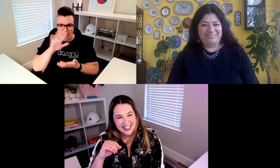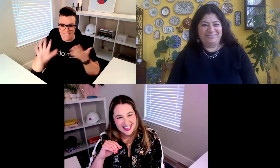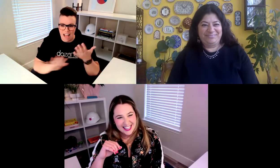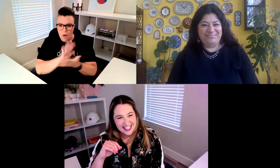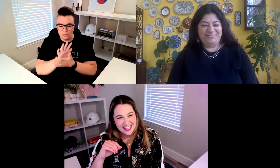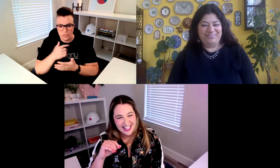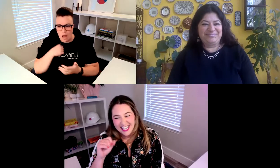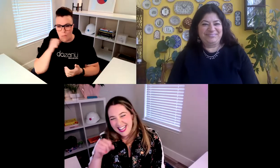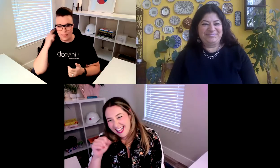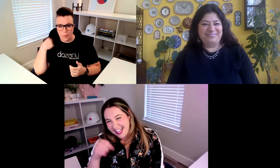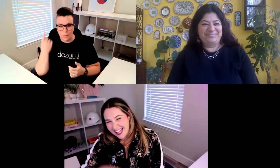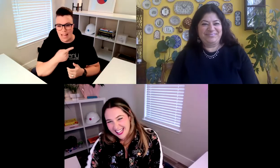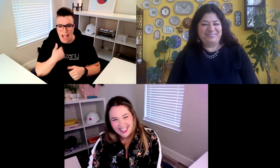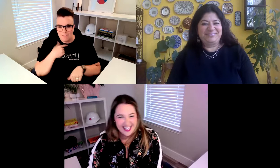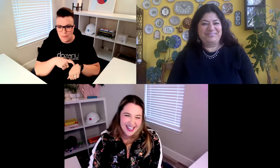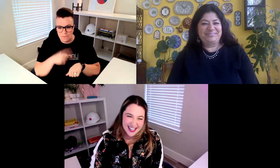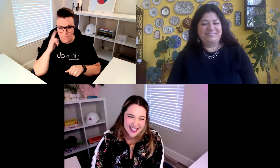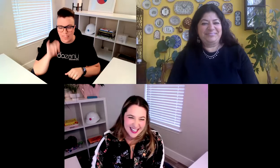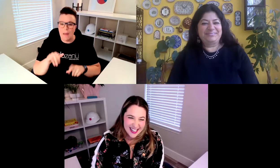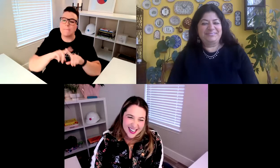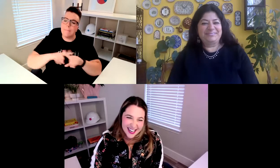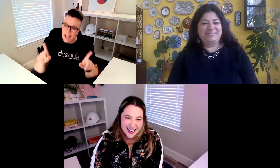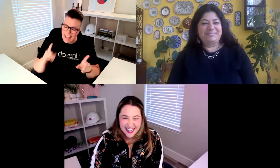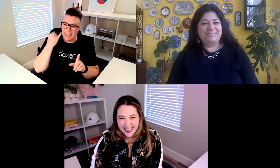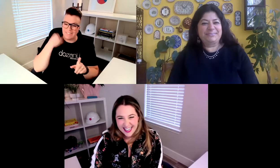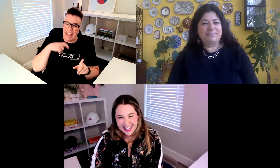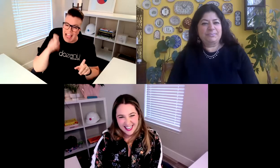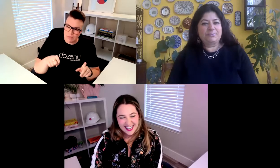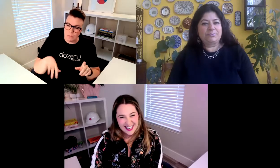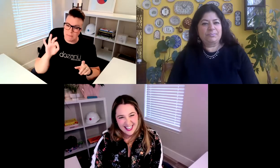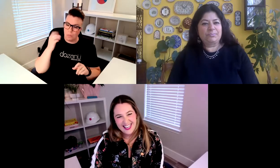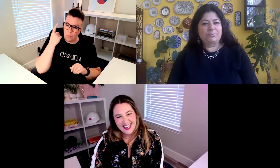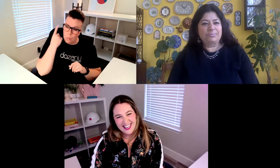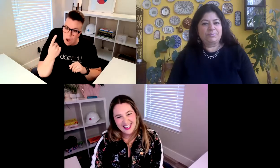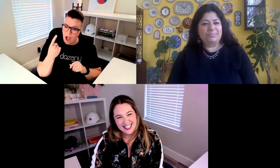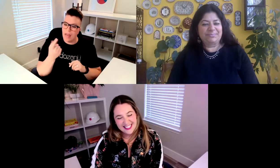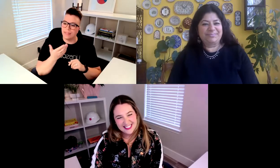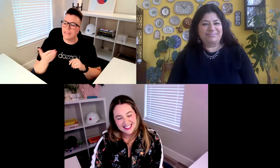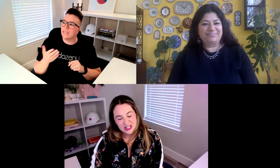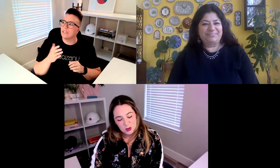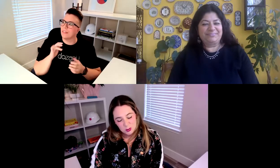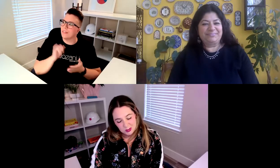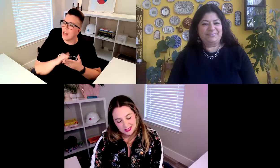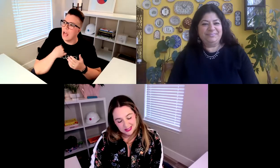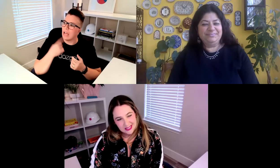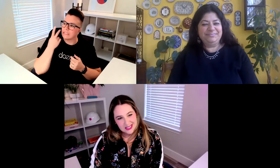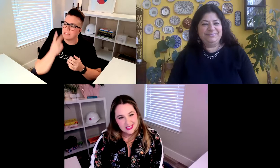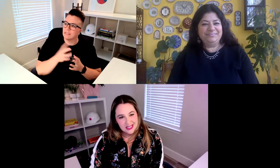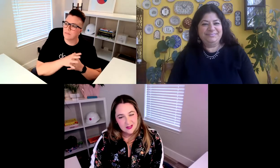Catherine responding. If I could share, it would take me 5 hours, to be honest with you, and we don't have time for that. But if I had to pick